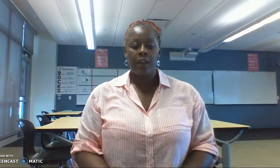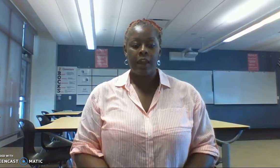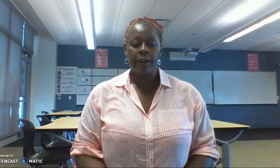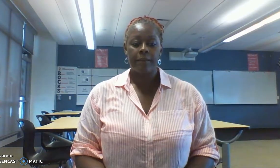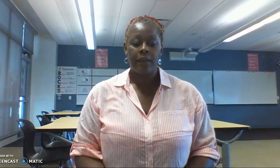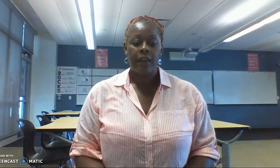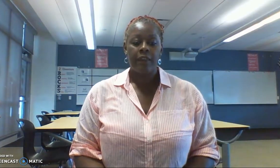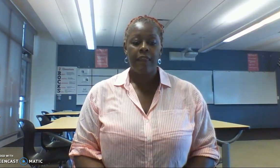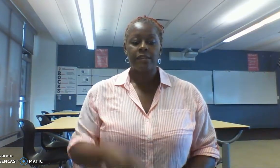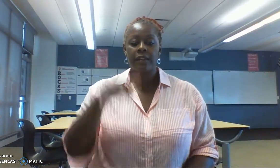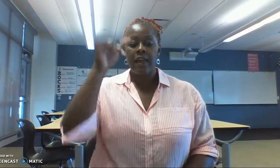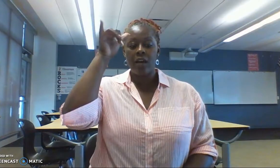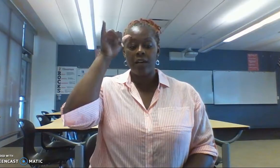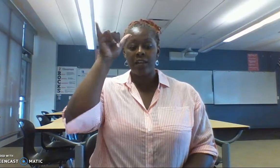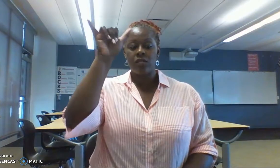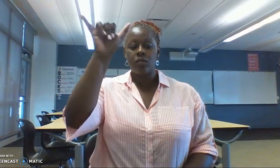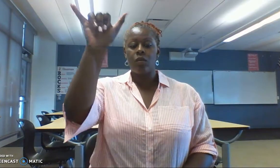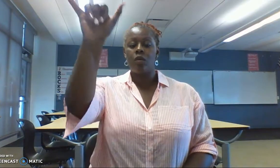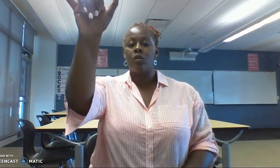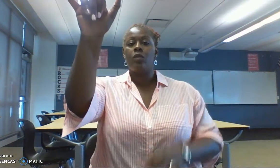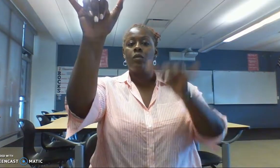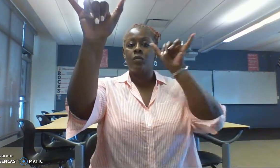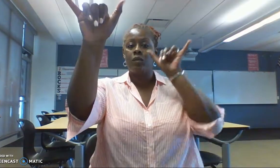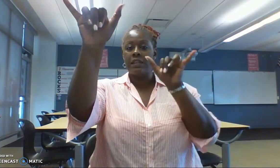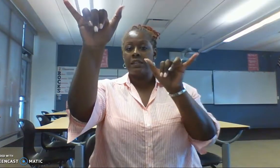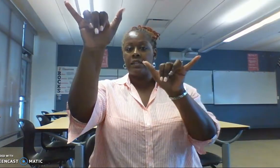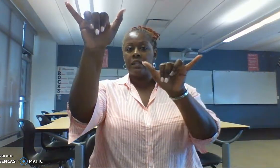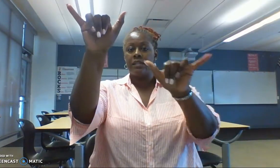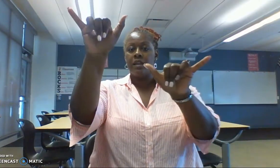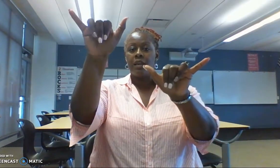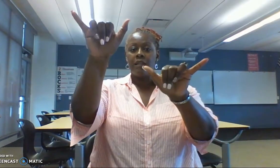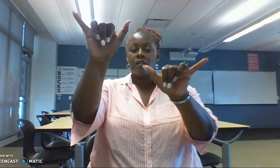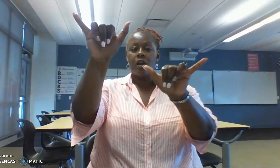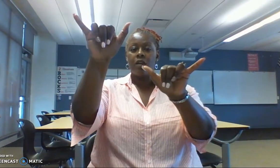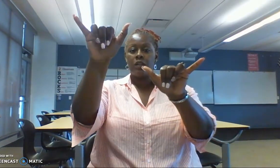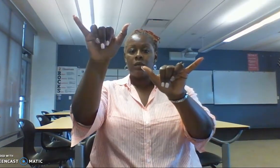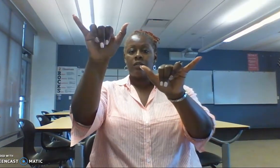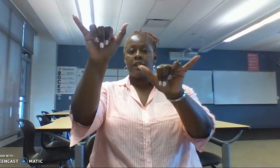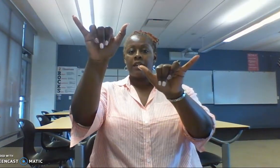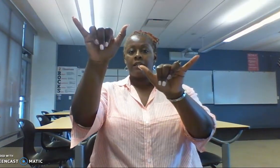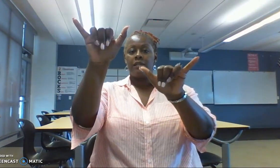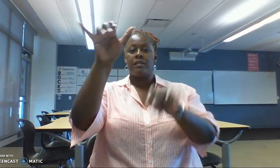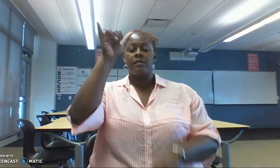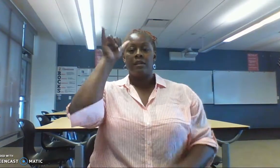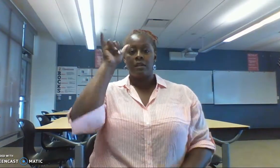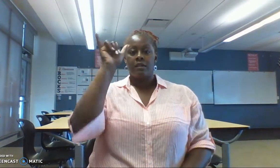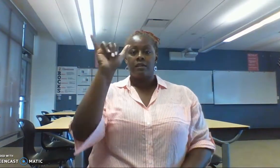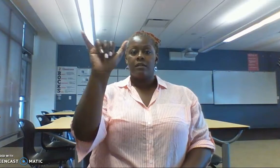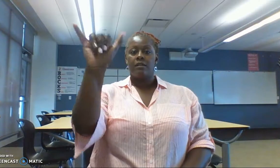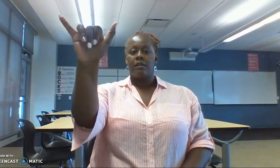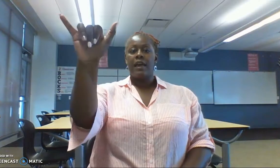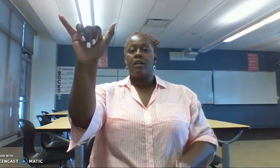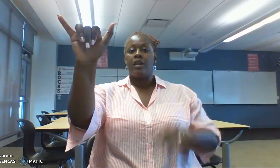Okay? That's loud as the rolling seas. That's all you're doing for that sentence. Loud as